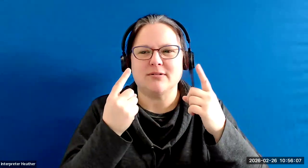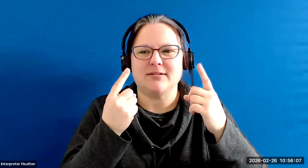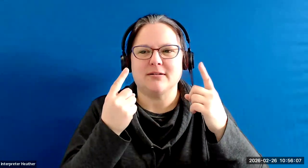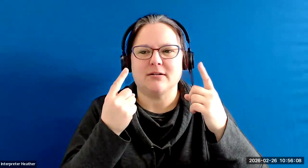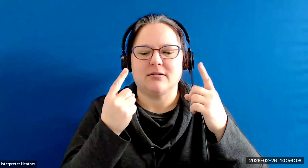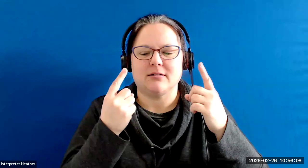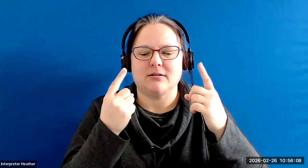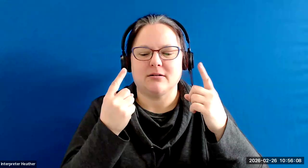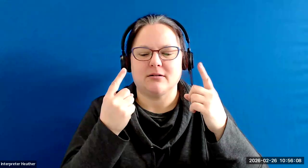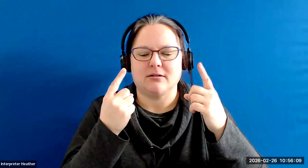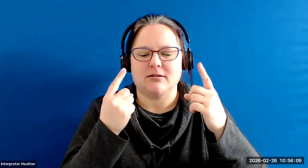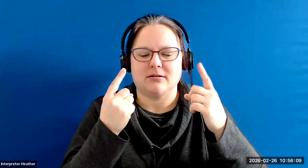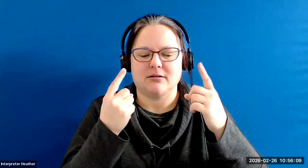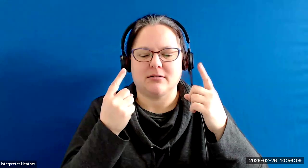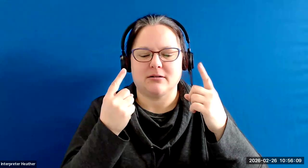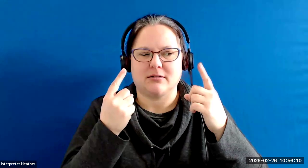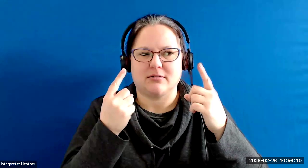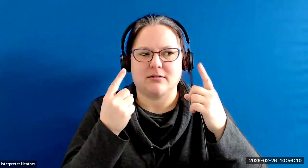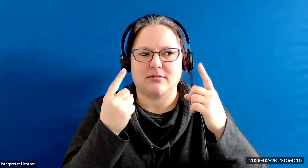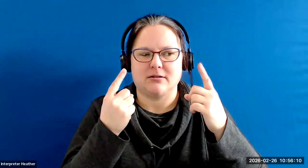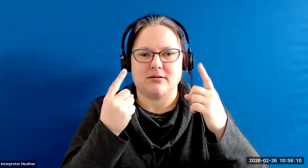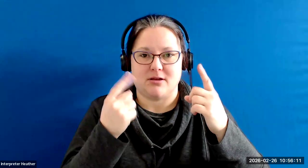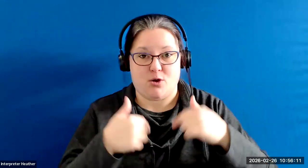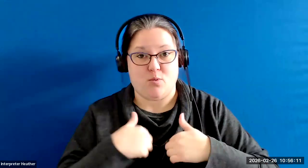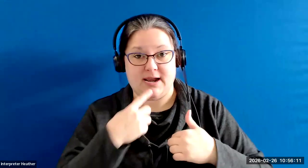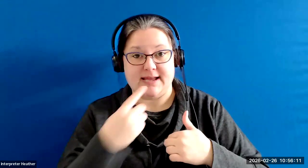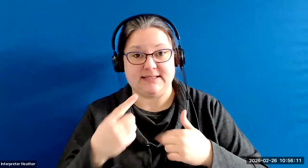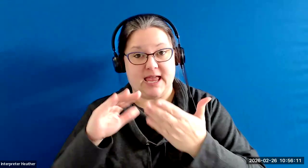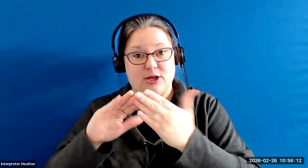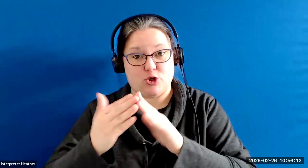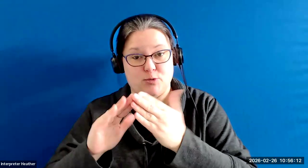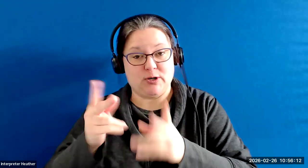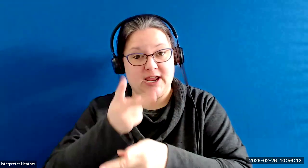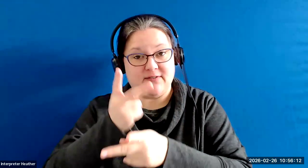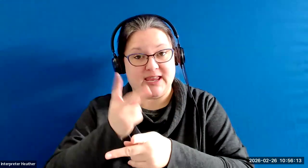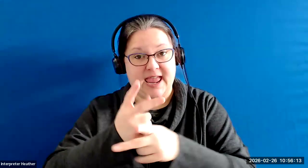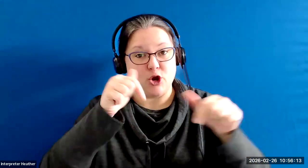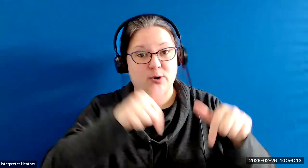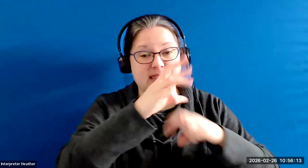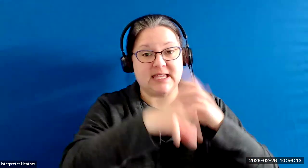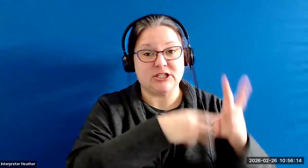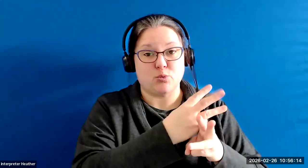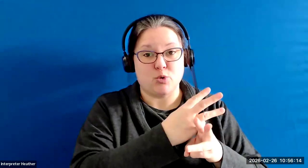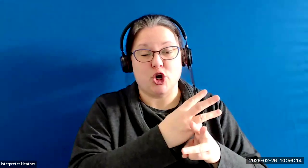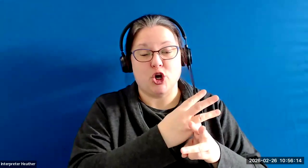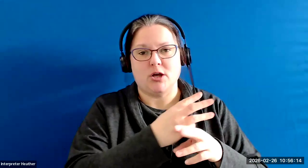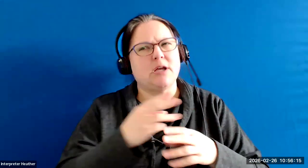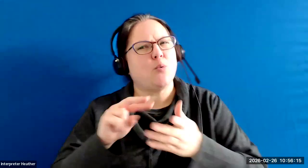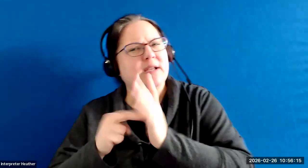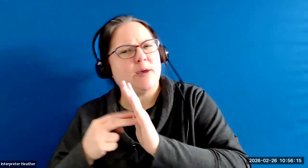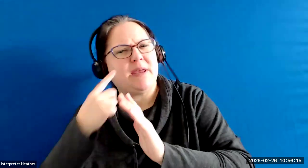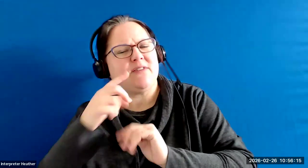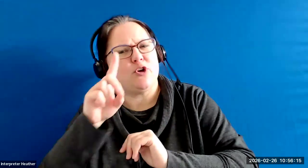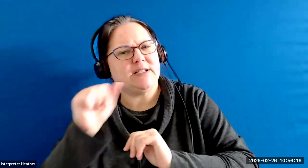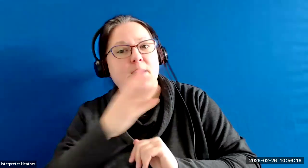about um, when we say communities of care in a world that is disabled and free for all